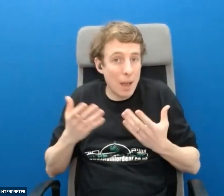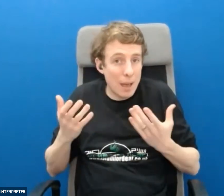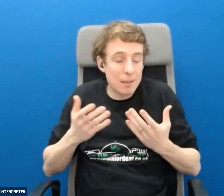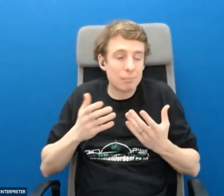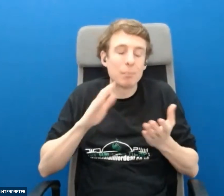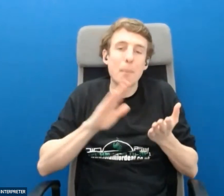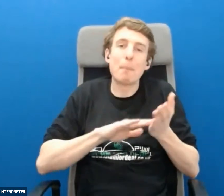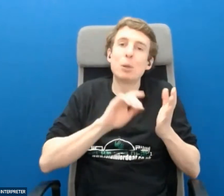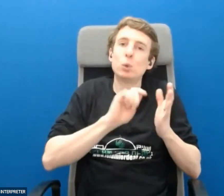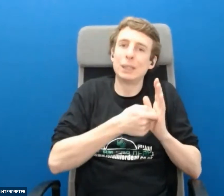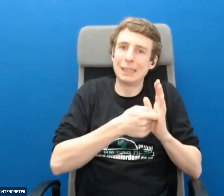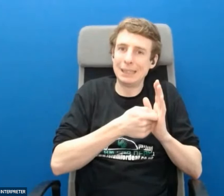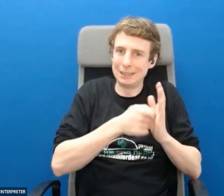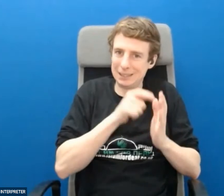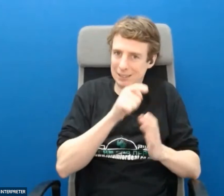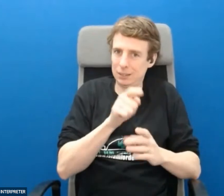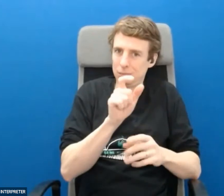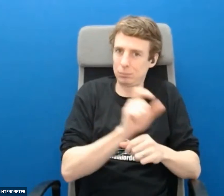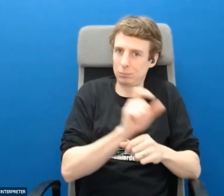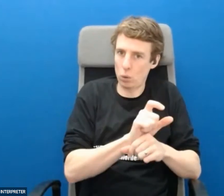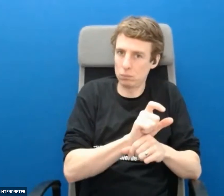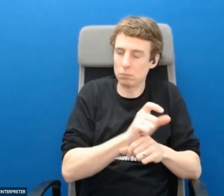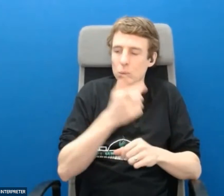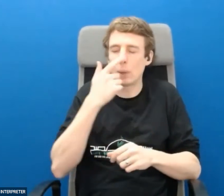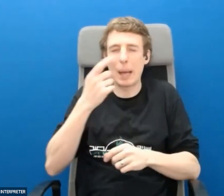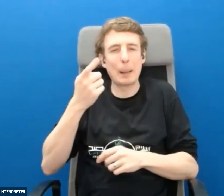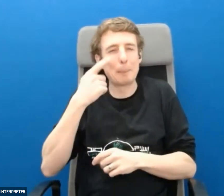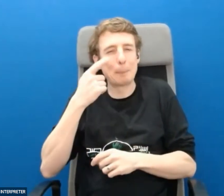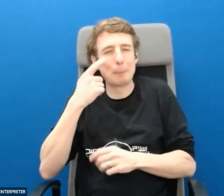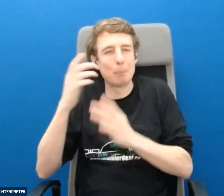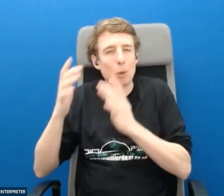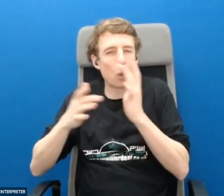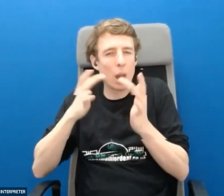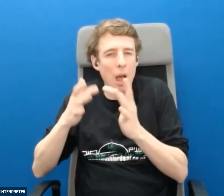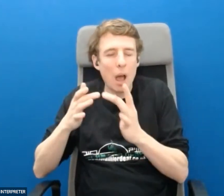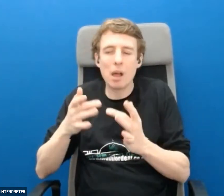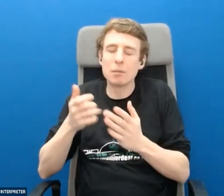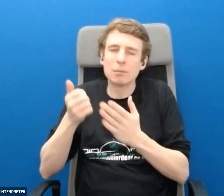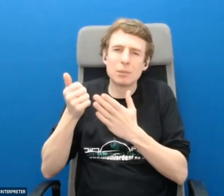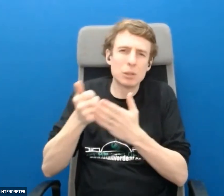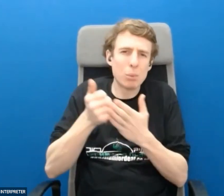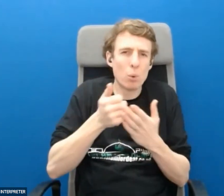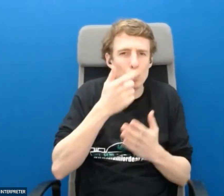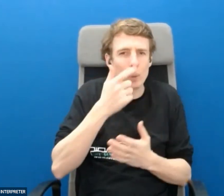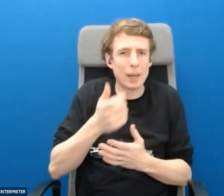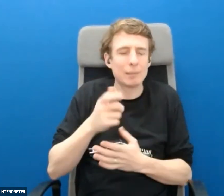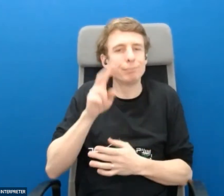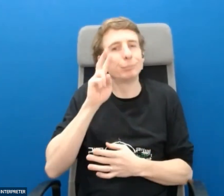it live and support it as well, inshallah. Jazakallah, and we'll see you next week, inshallah. Assalamu alaikum.